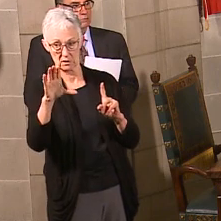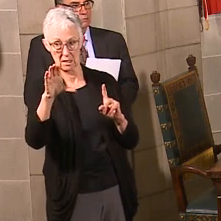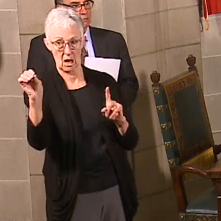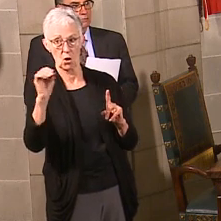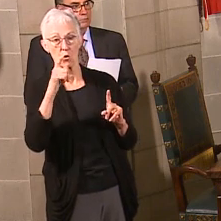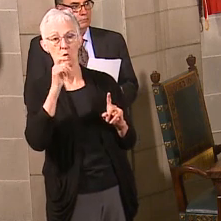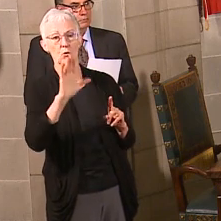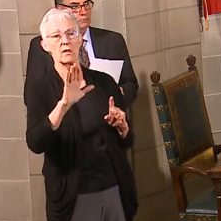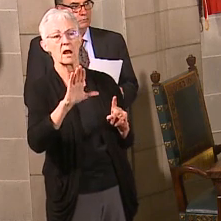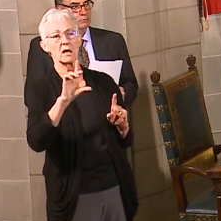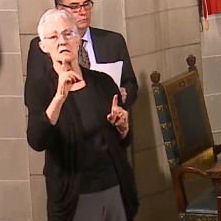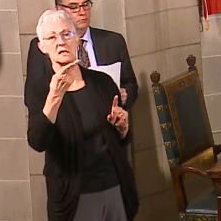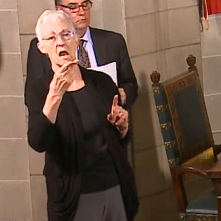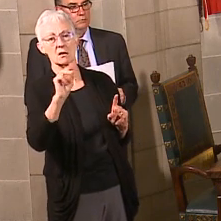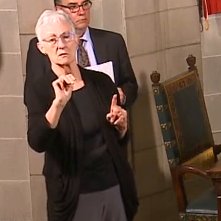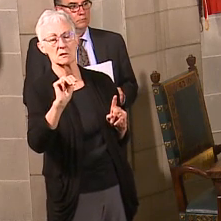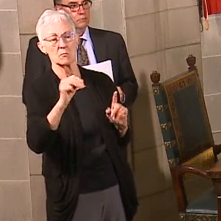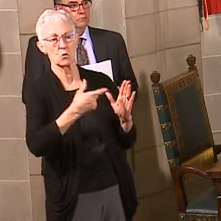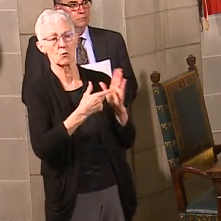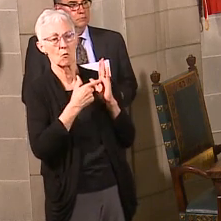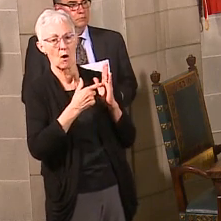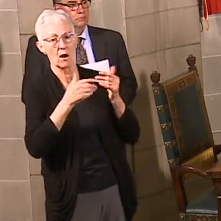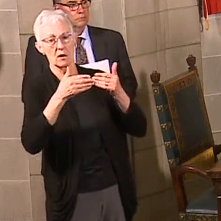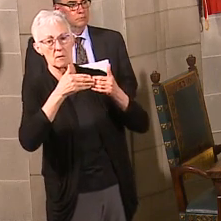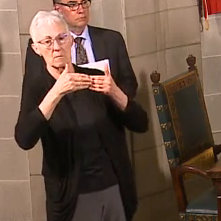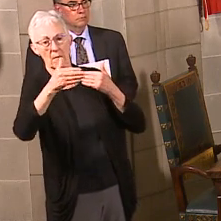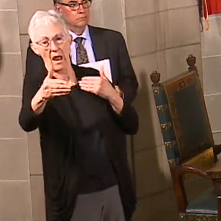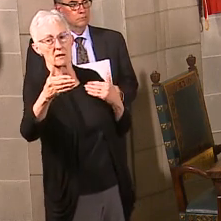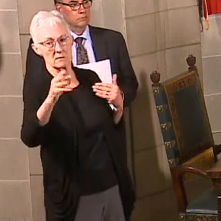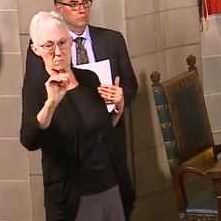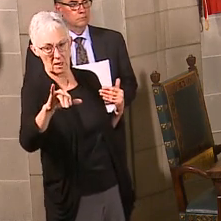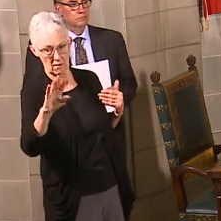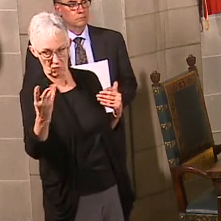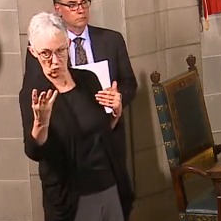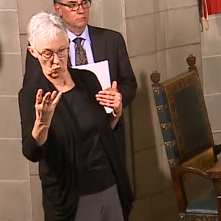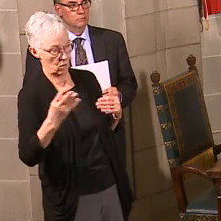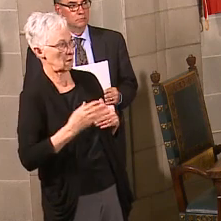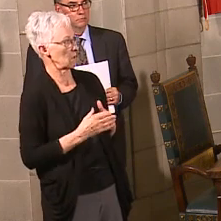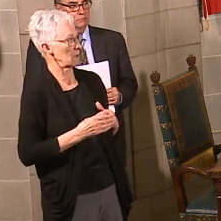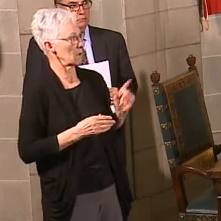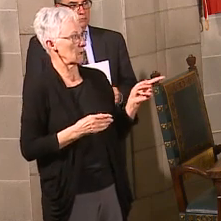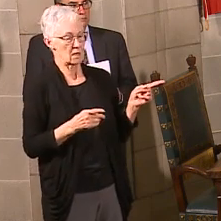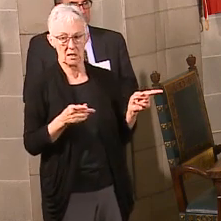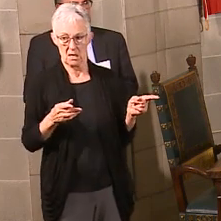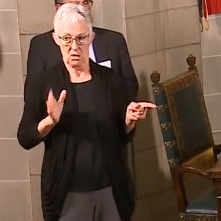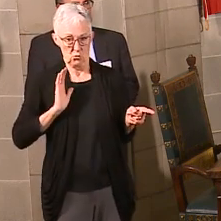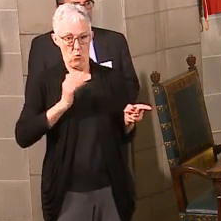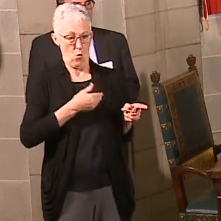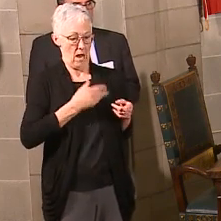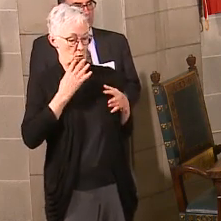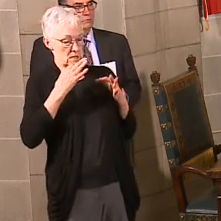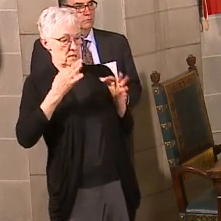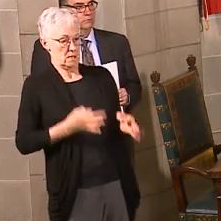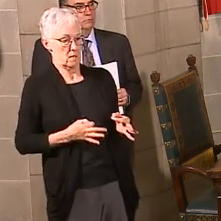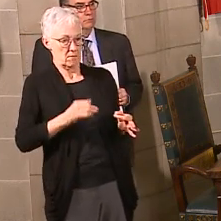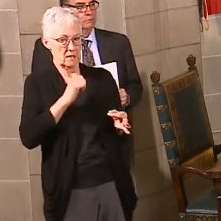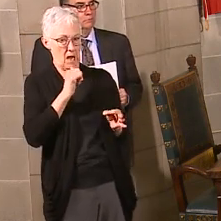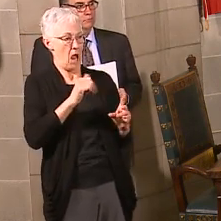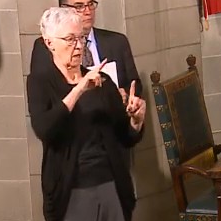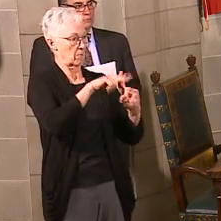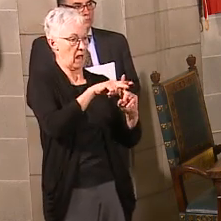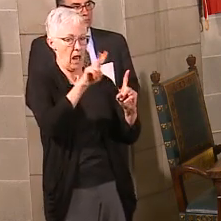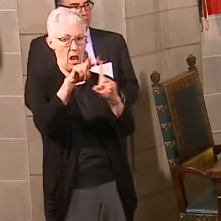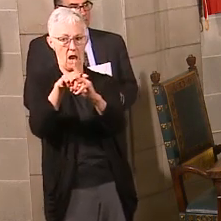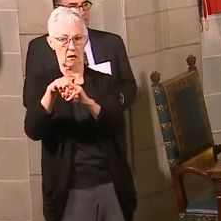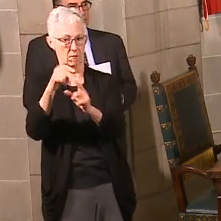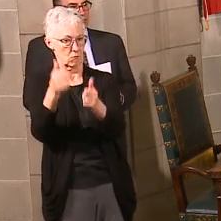will specifically have to meet the criteria that we laid out. So it won't be so much a geographic designation, but rather a specific